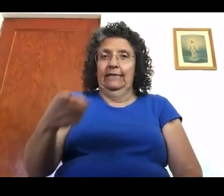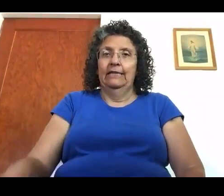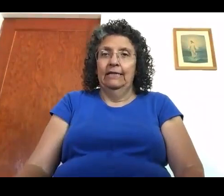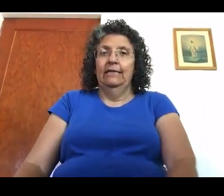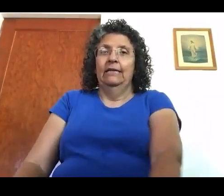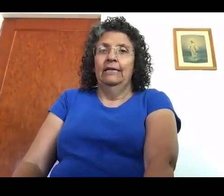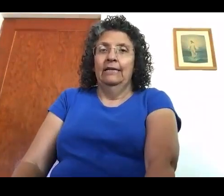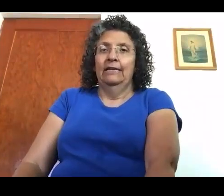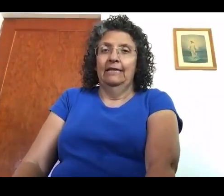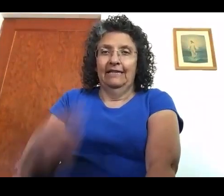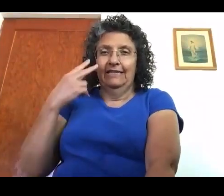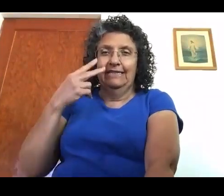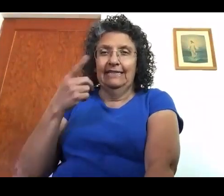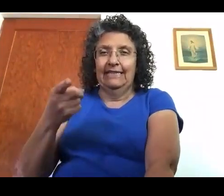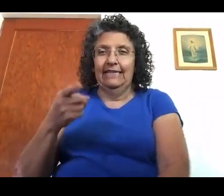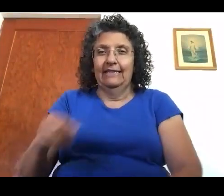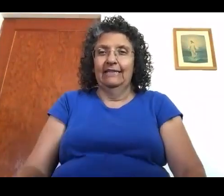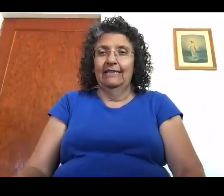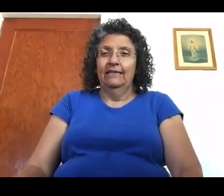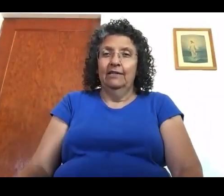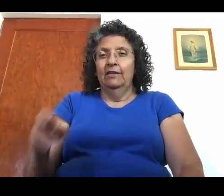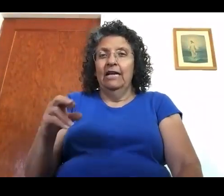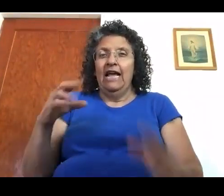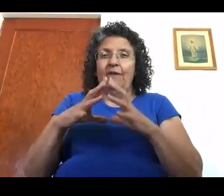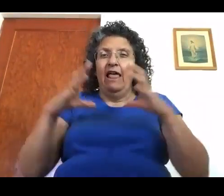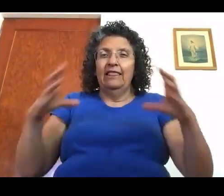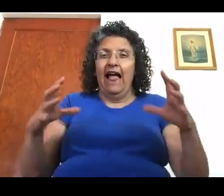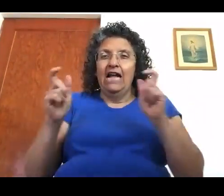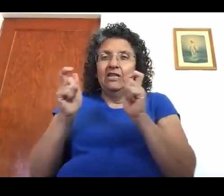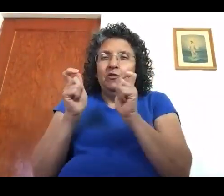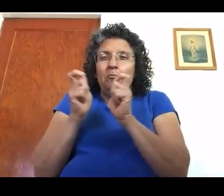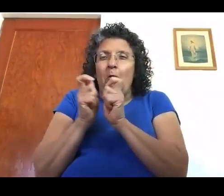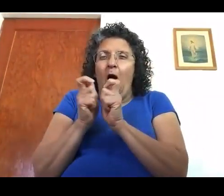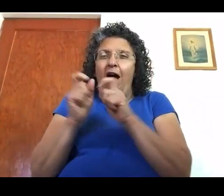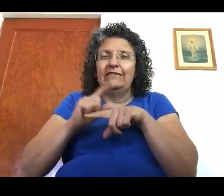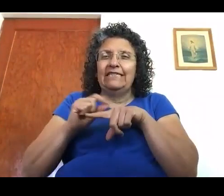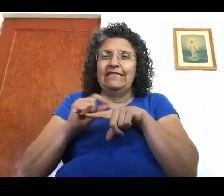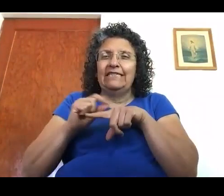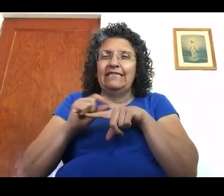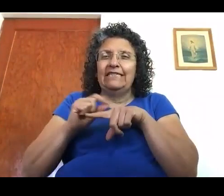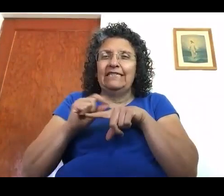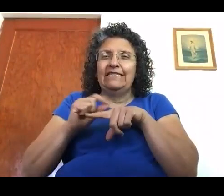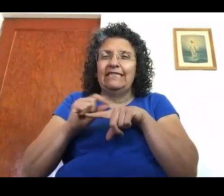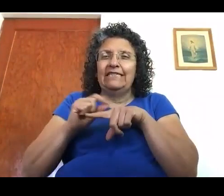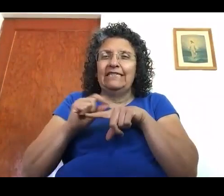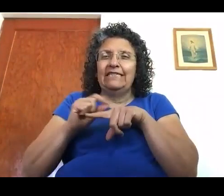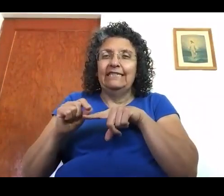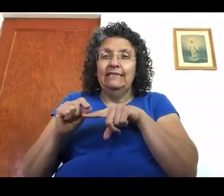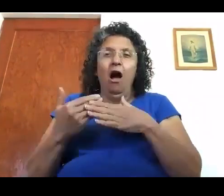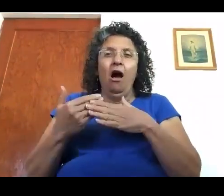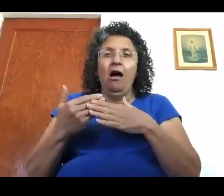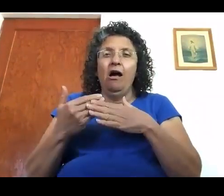and try to get it in view. So I have a bunch of little seeds down here. They're all little, but then if you look